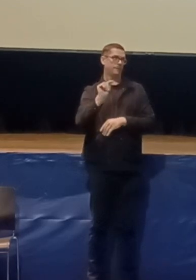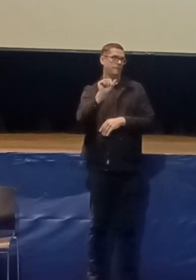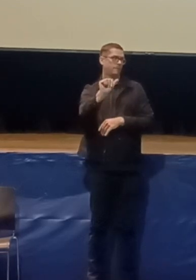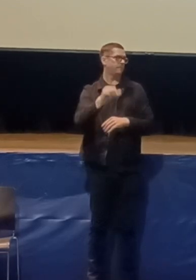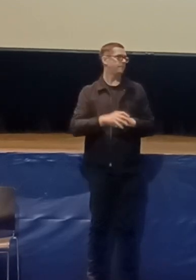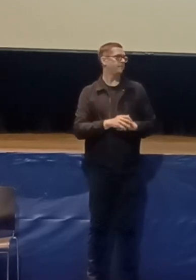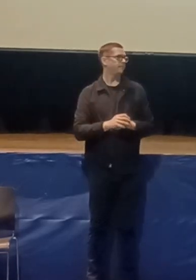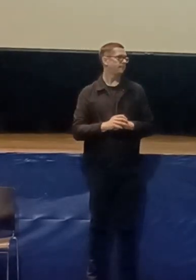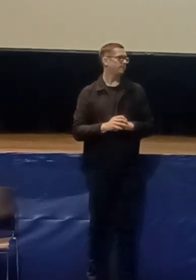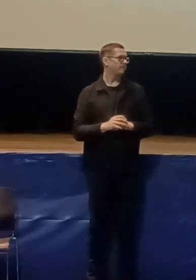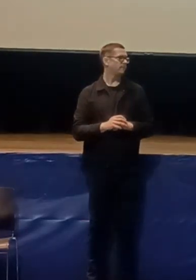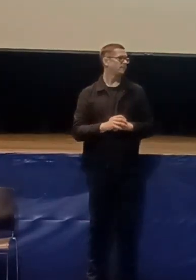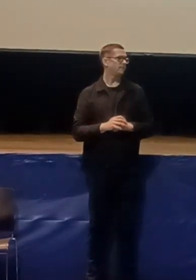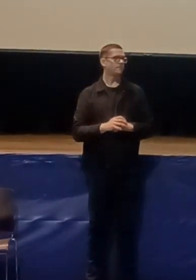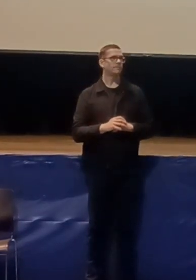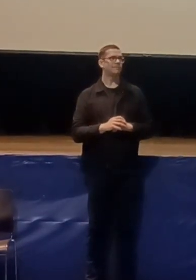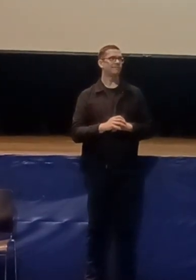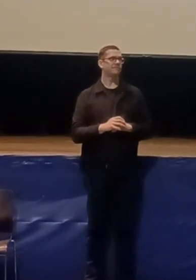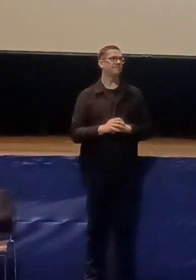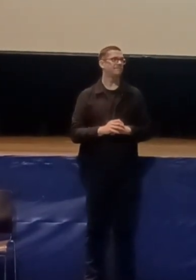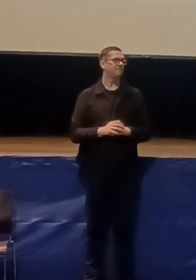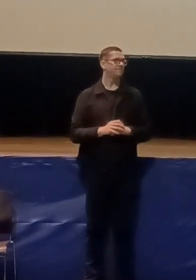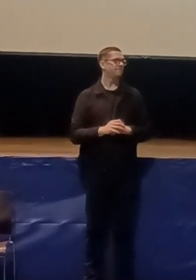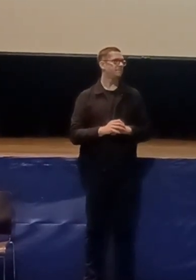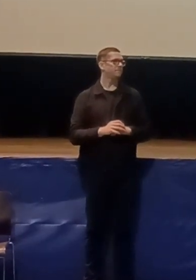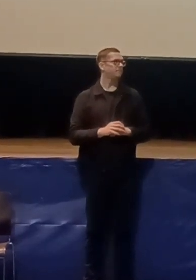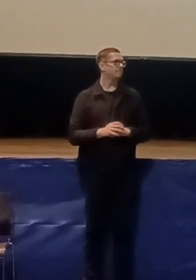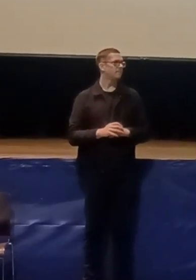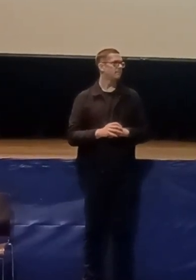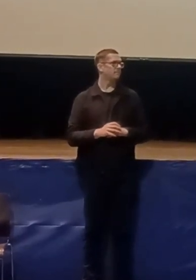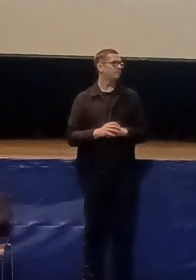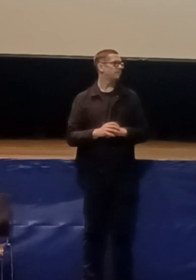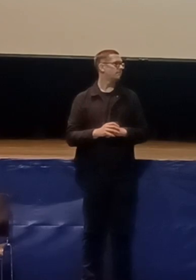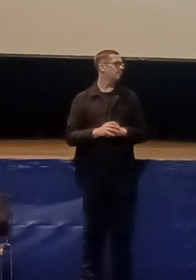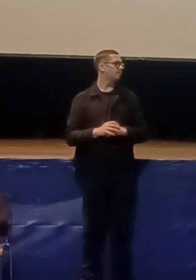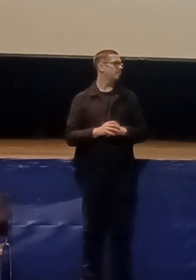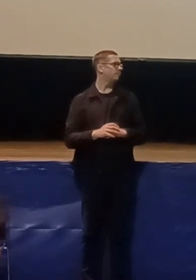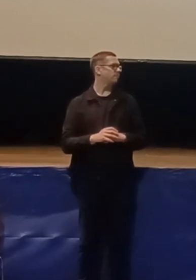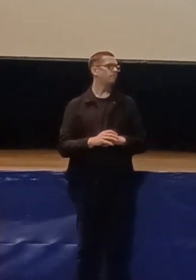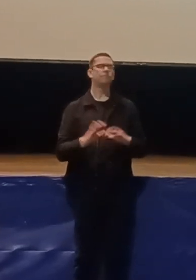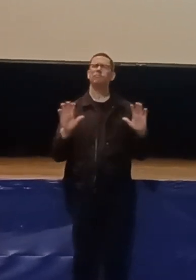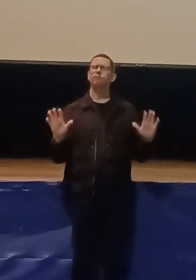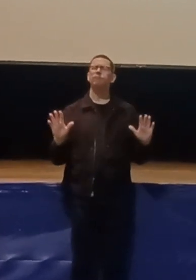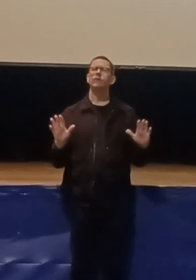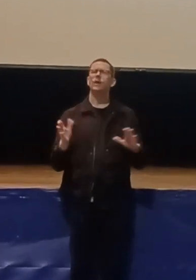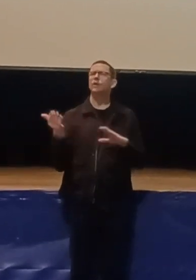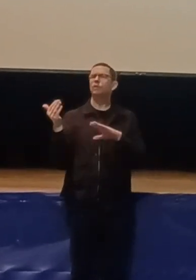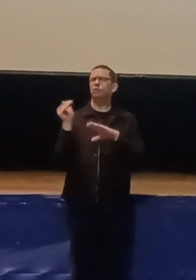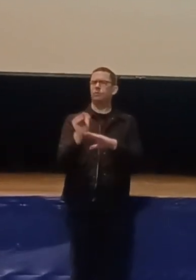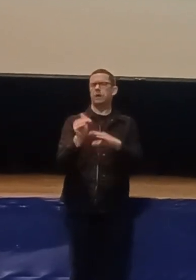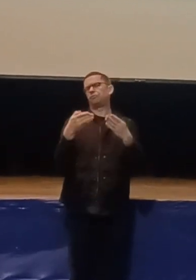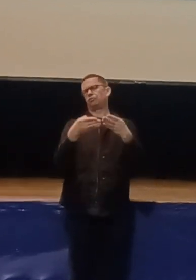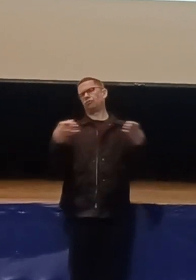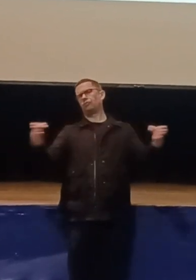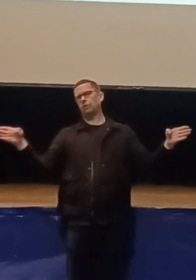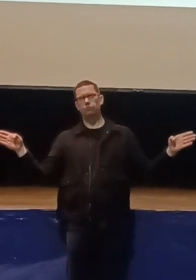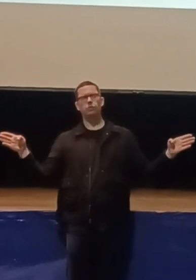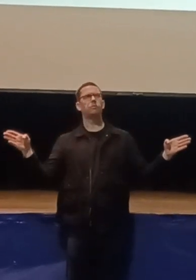Let me get used to these. Okay. So tonight I'll start with an overview